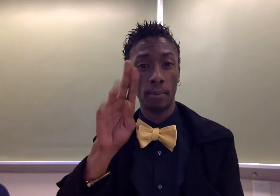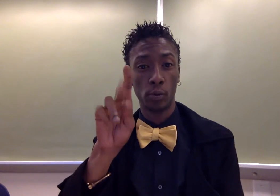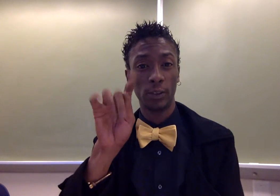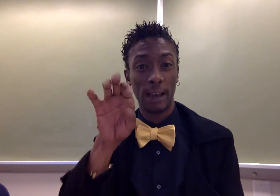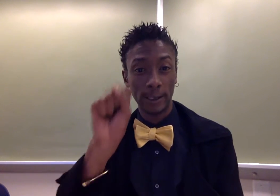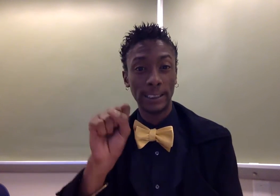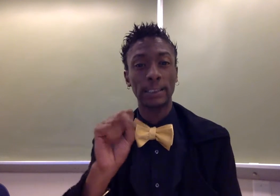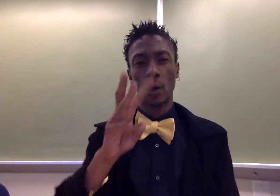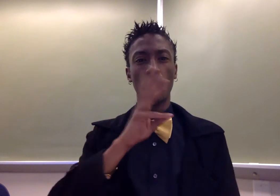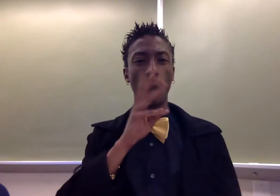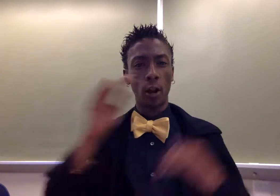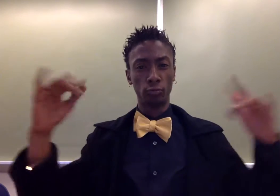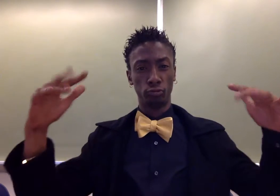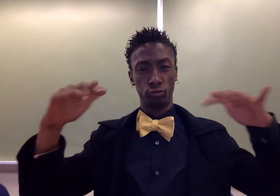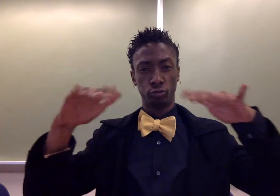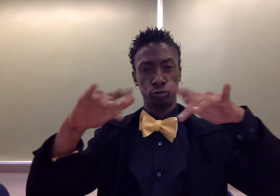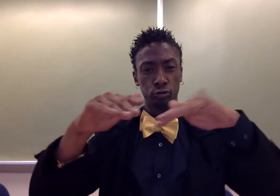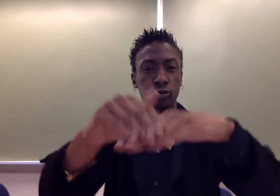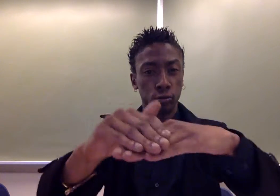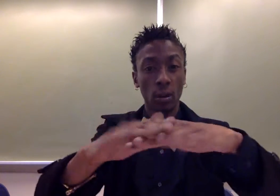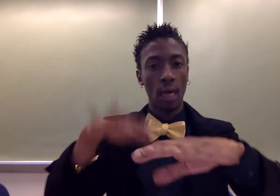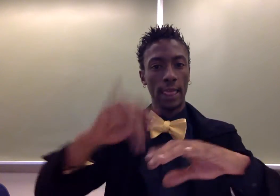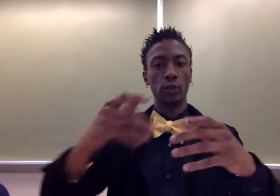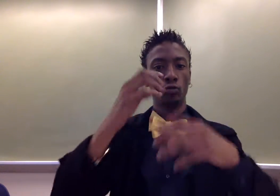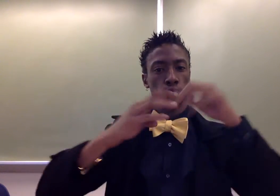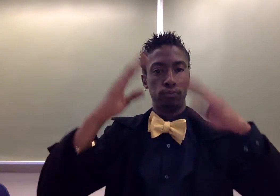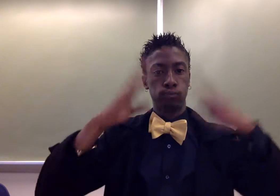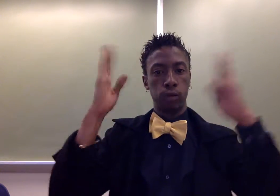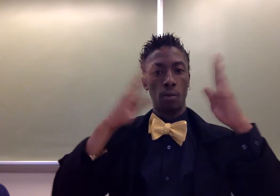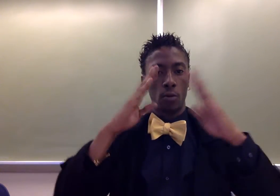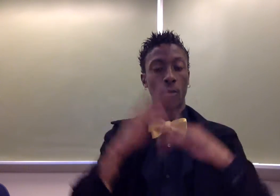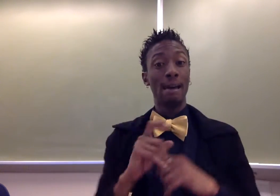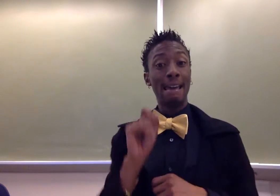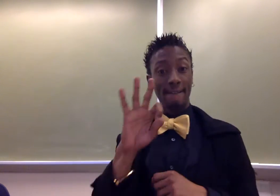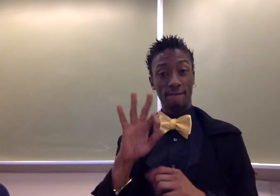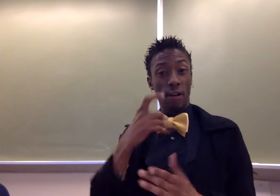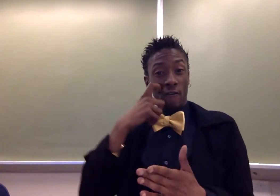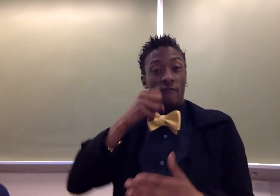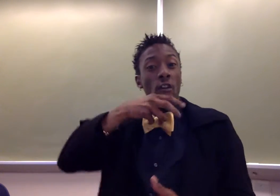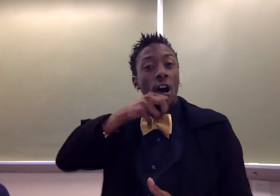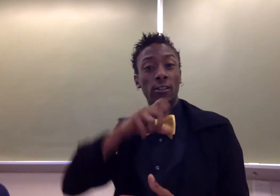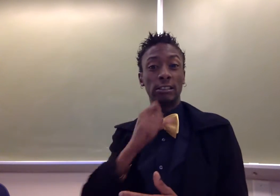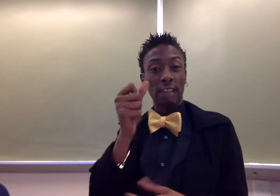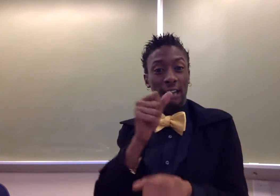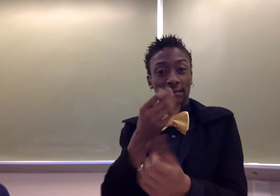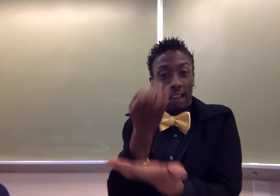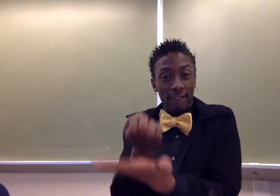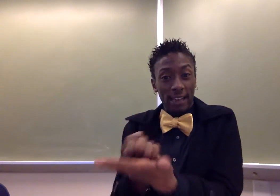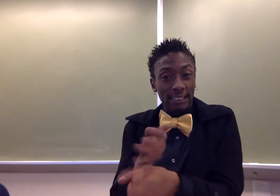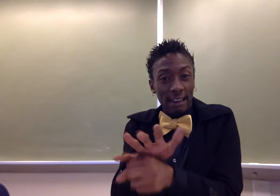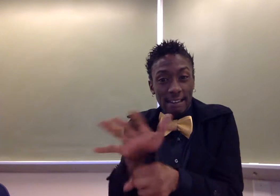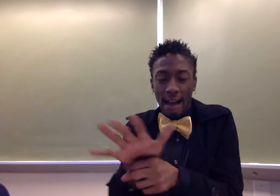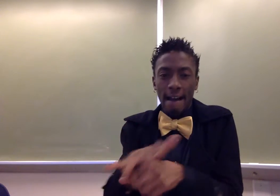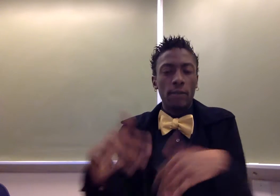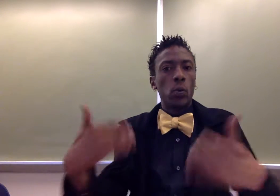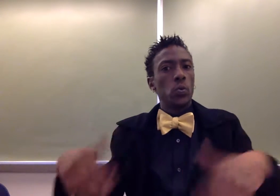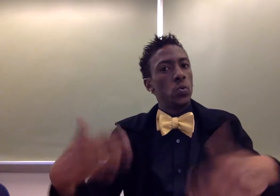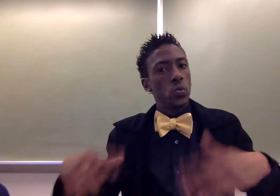news enough to you that there's a problem, I tell you, take another look. Now, when we look at those frogs, again, why are